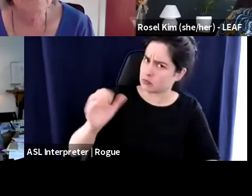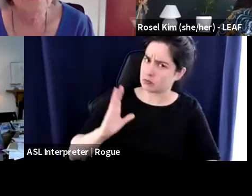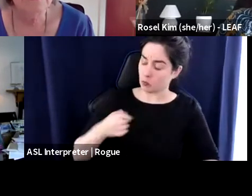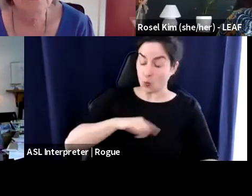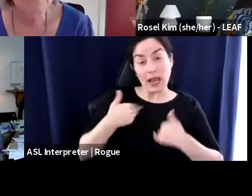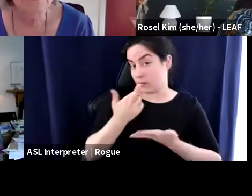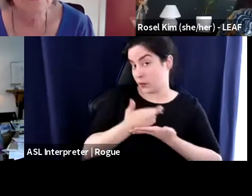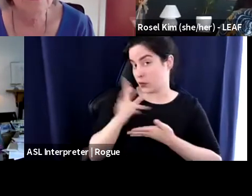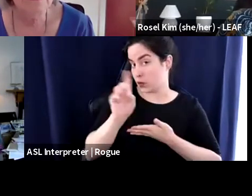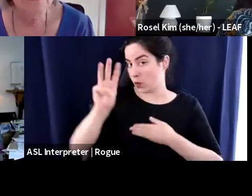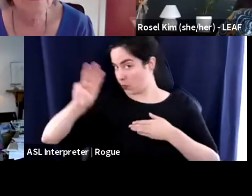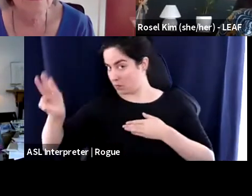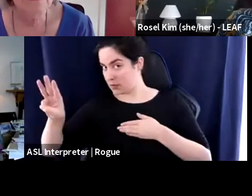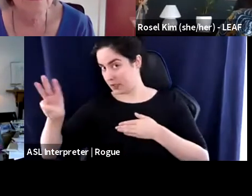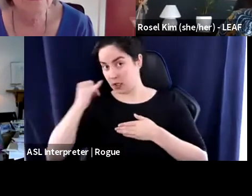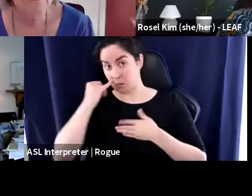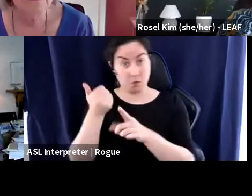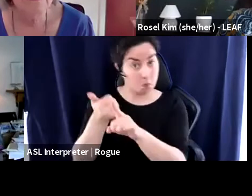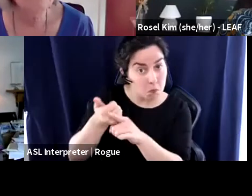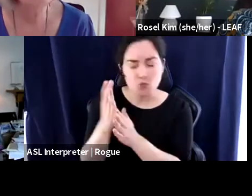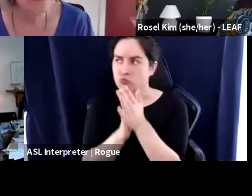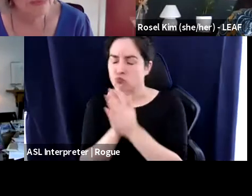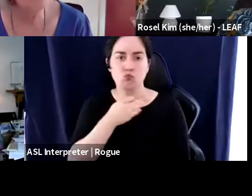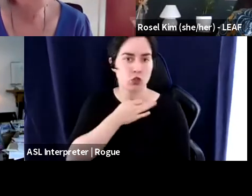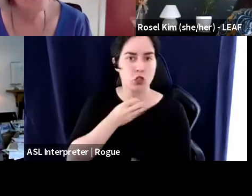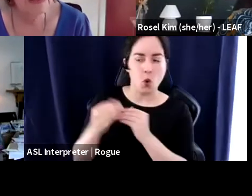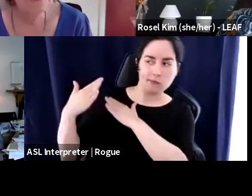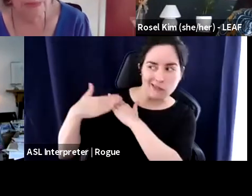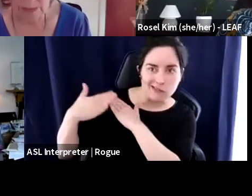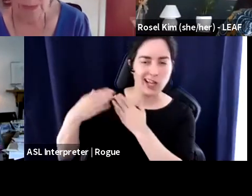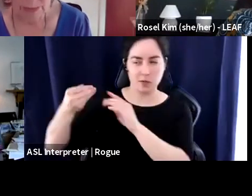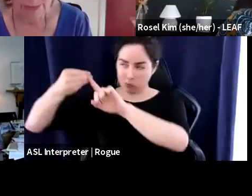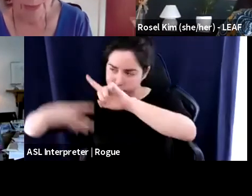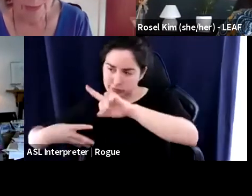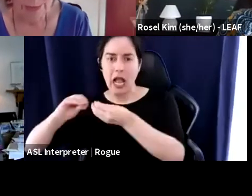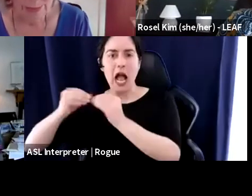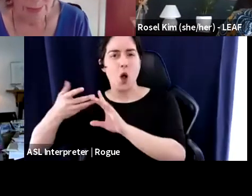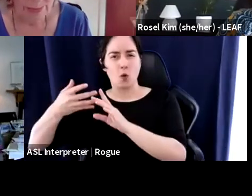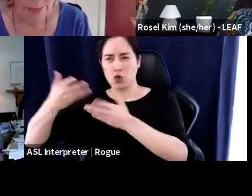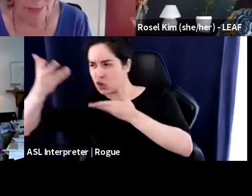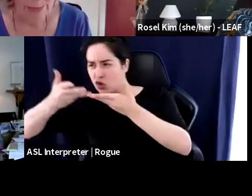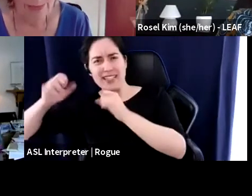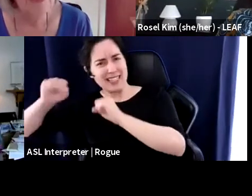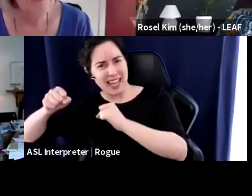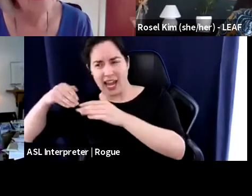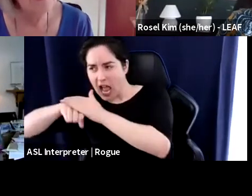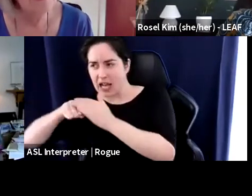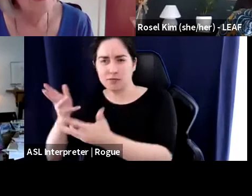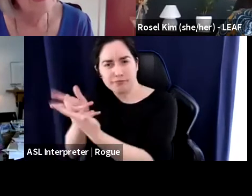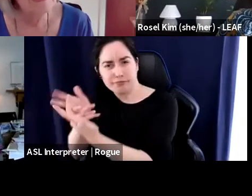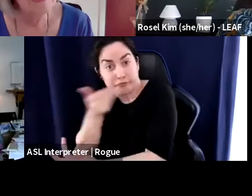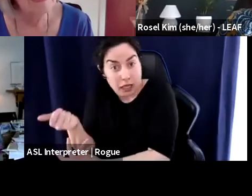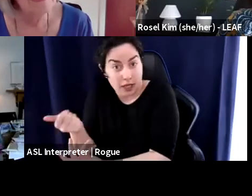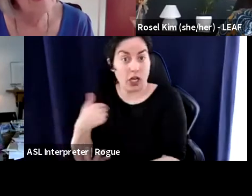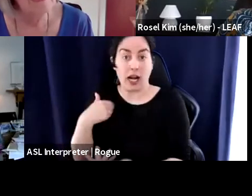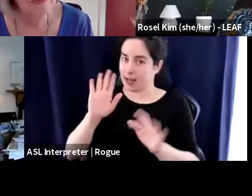our website if people are interested in with tips and things like that about making services accessible, which I'm happy